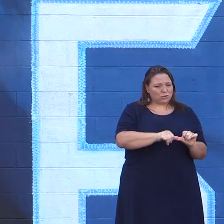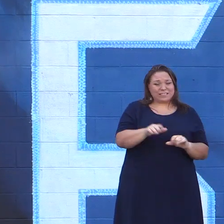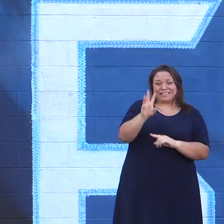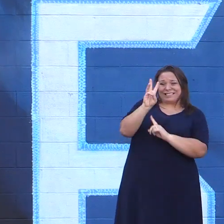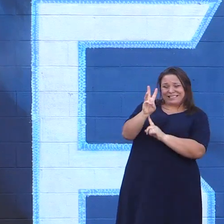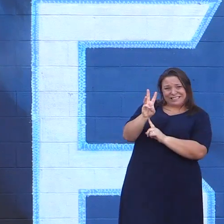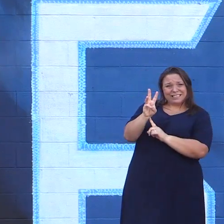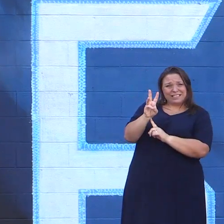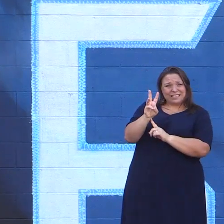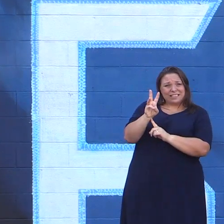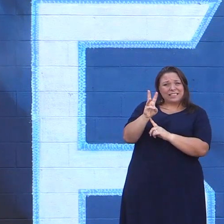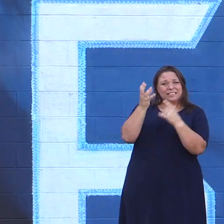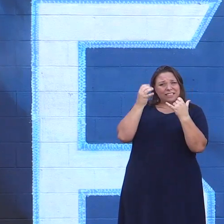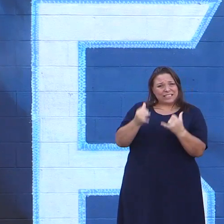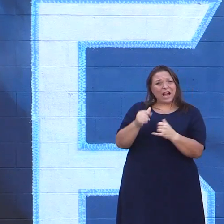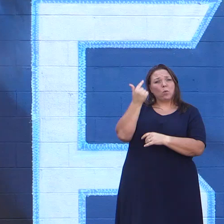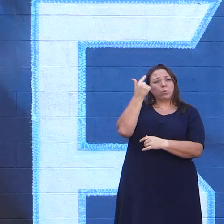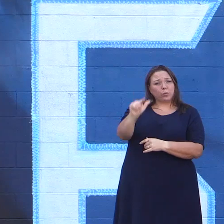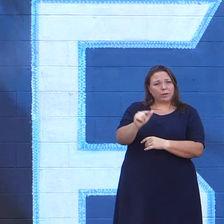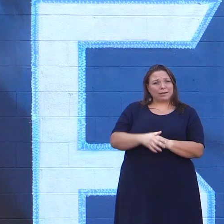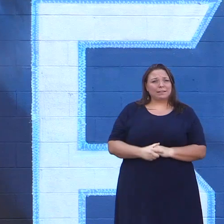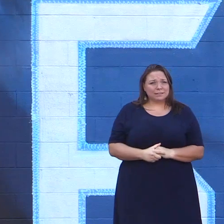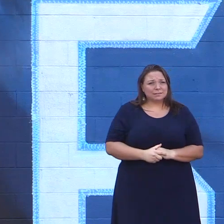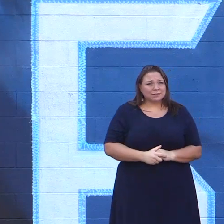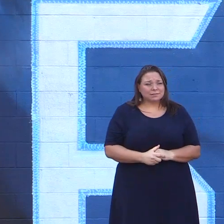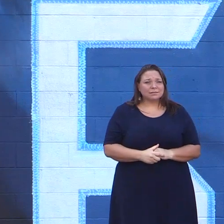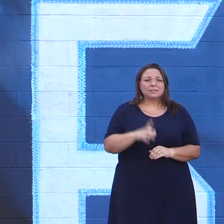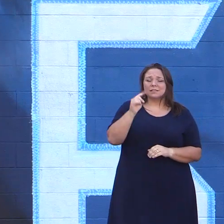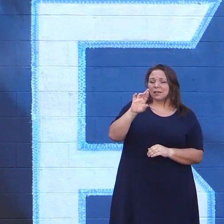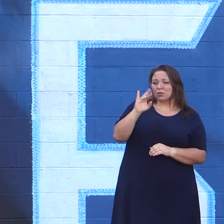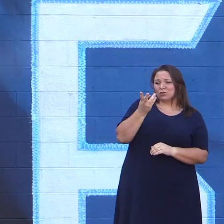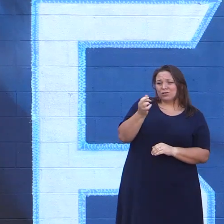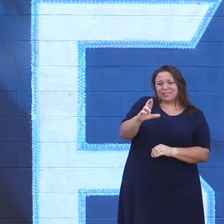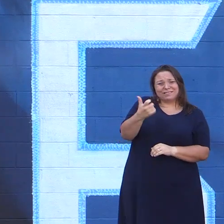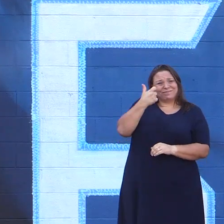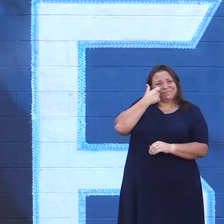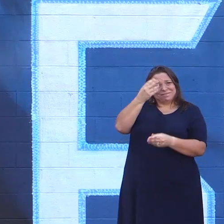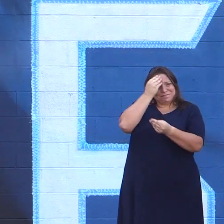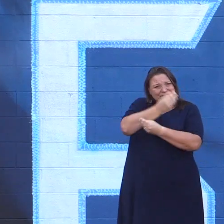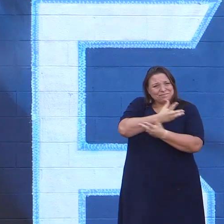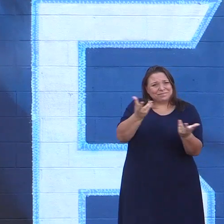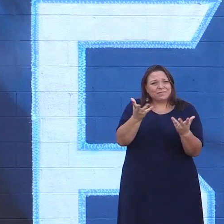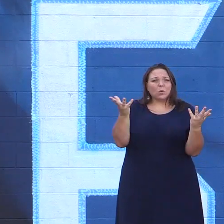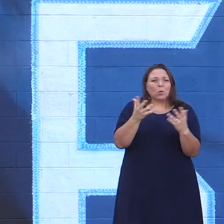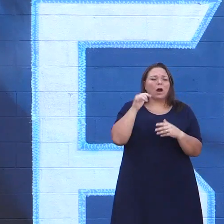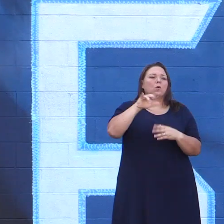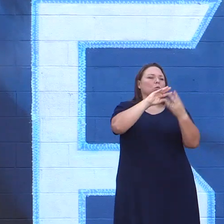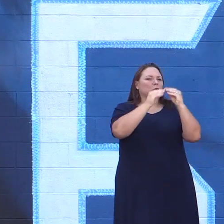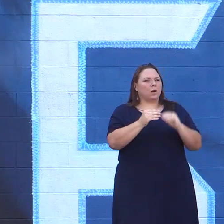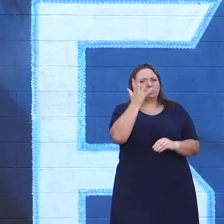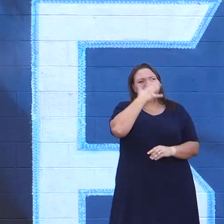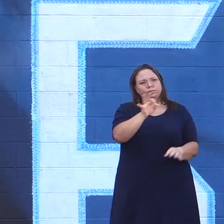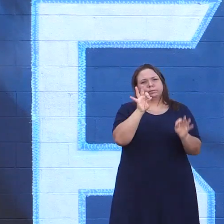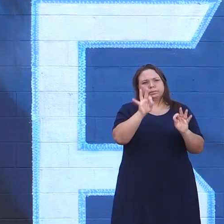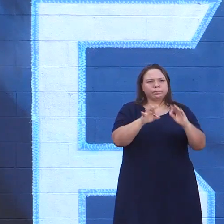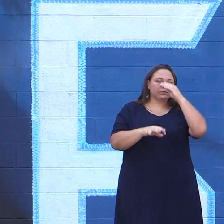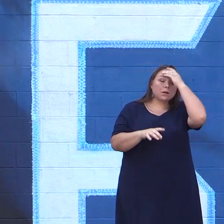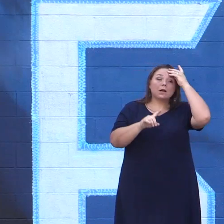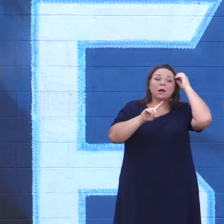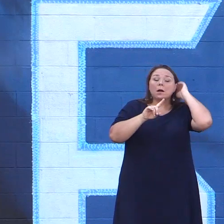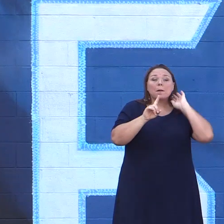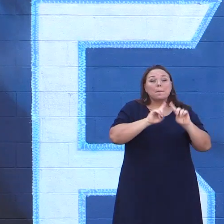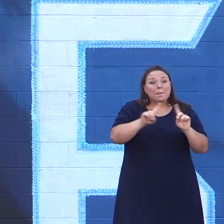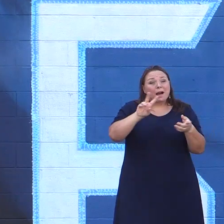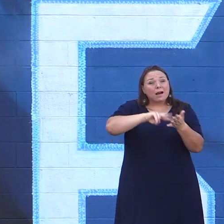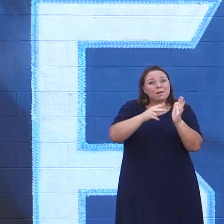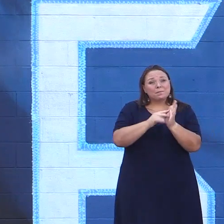our decisions are now in the green. And as Dr. Jahangir just shared with you, the numbers are looking really good. But we must not